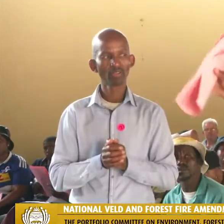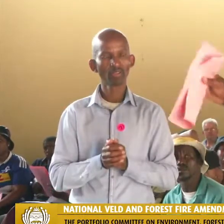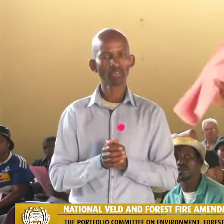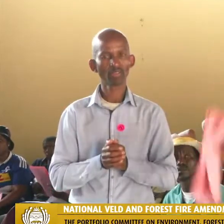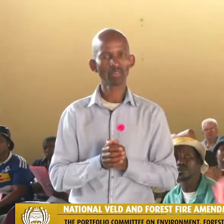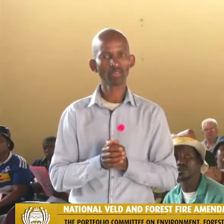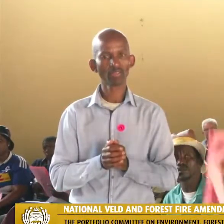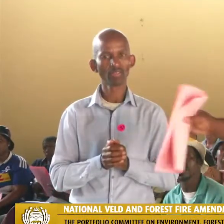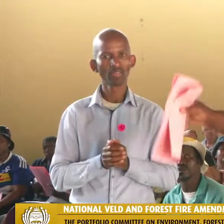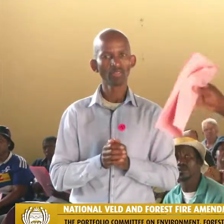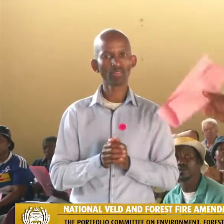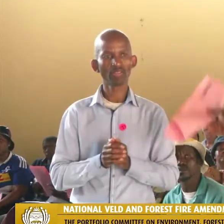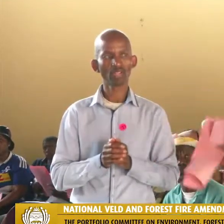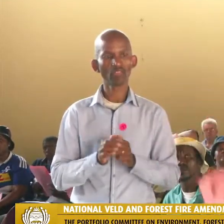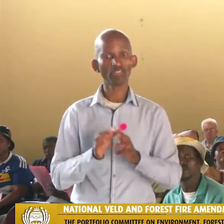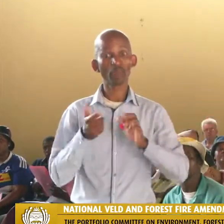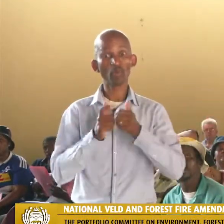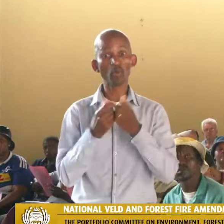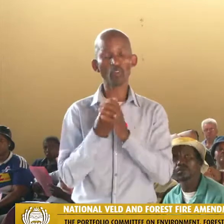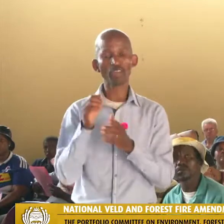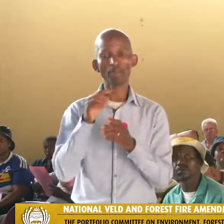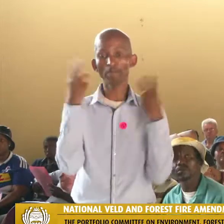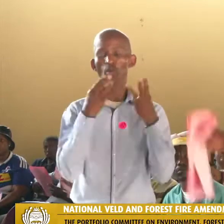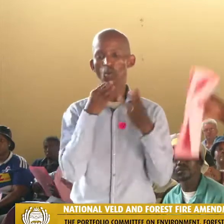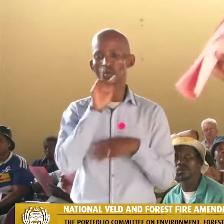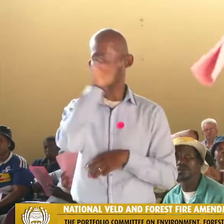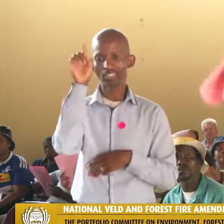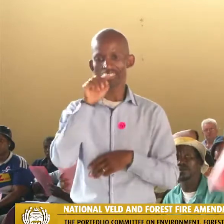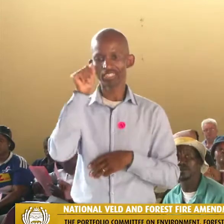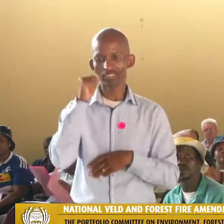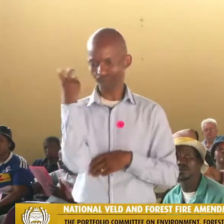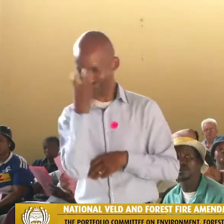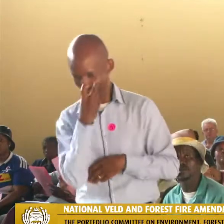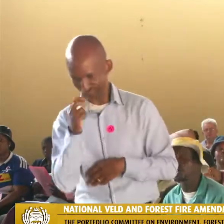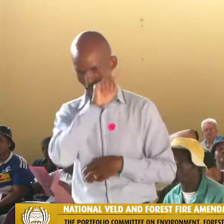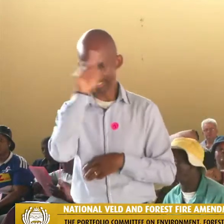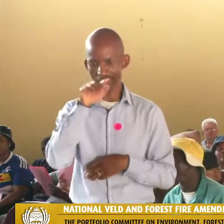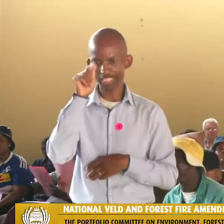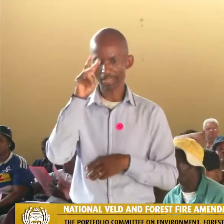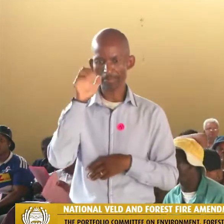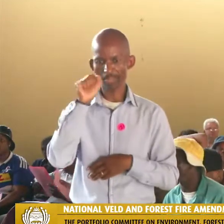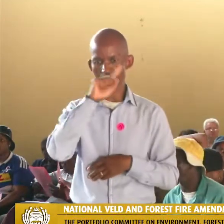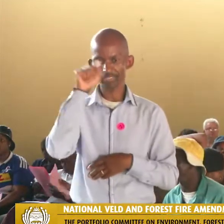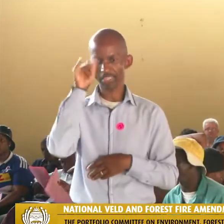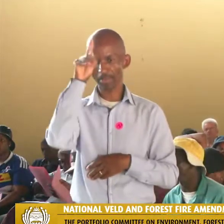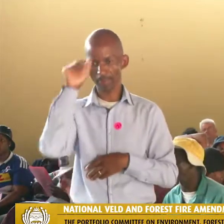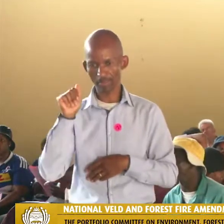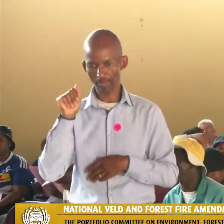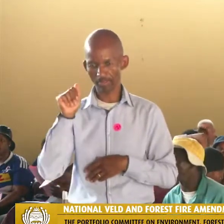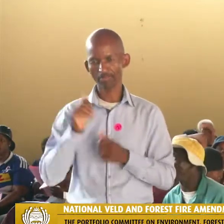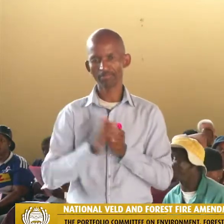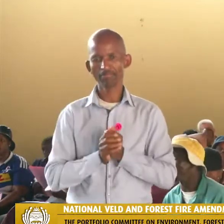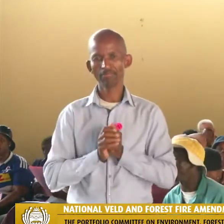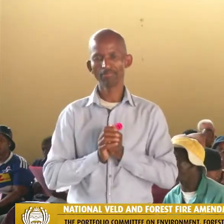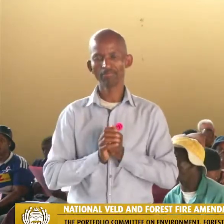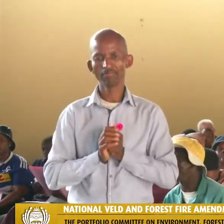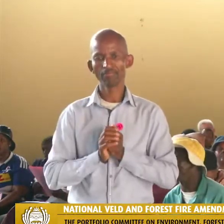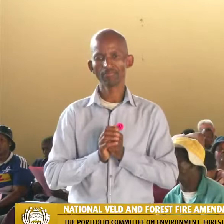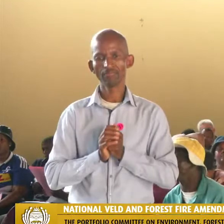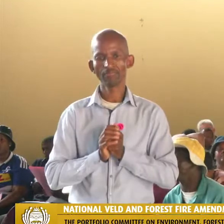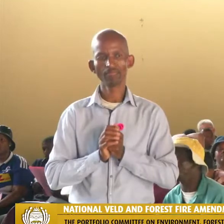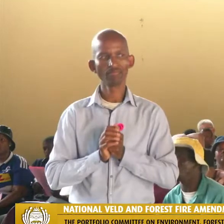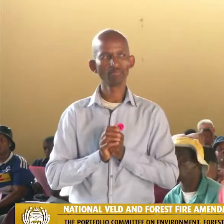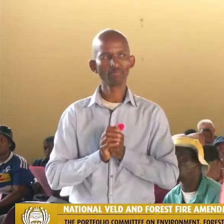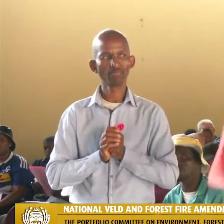awunosebenzisa emlilweni kuphela, sinengxaki yozamazama. The matter of the rangers, we can't use it on the Veld fires, but we can also use it on the